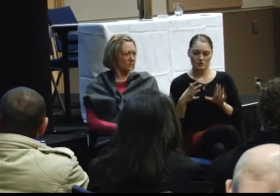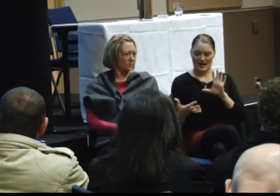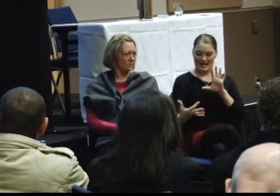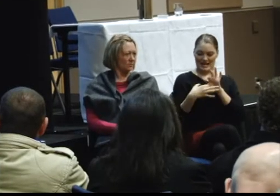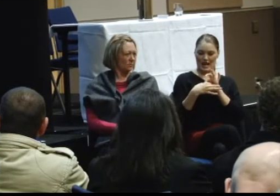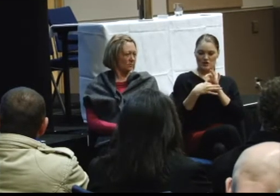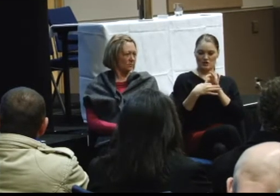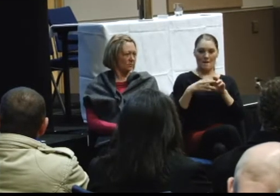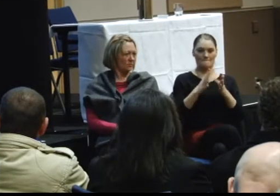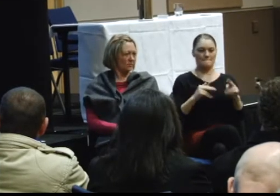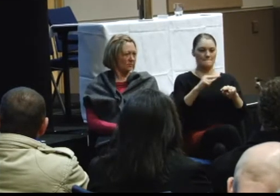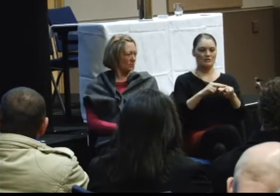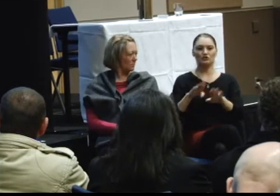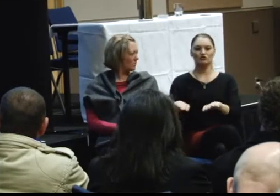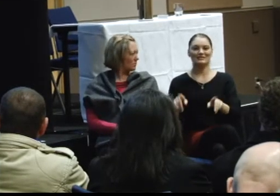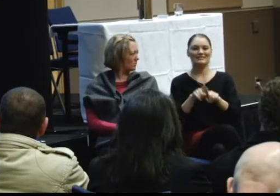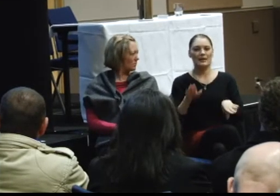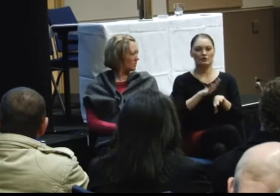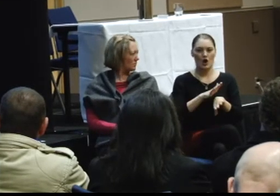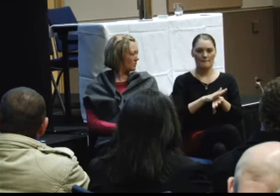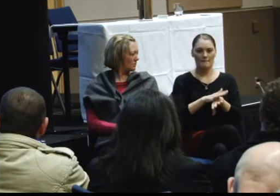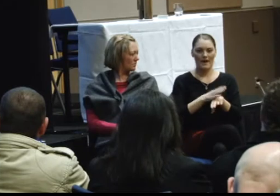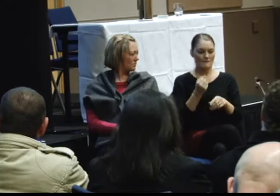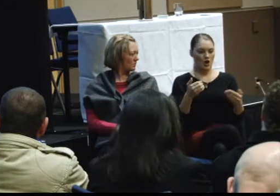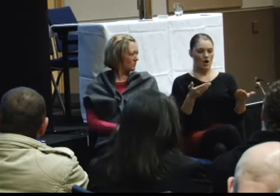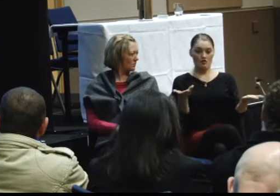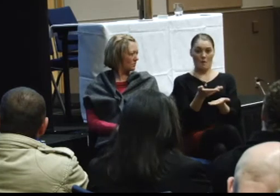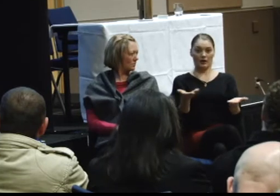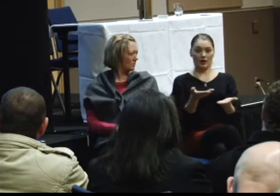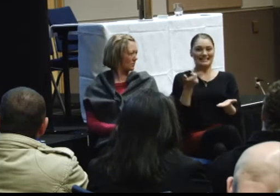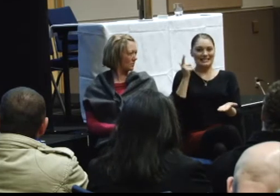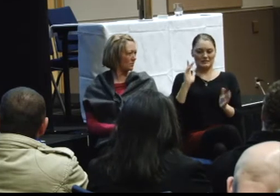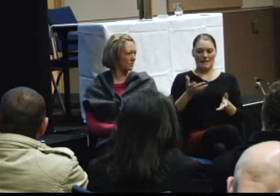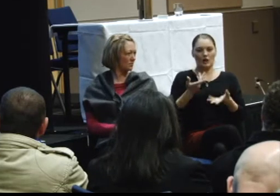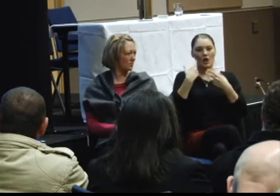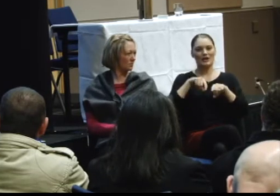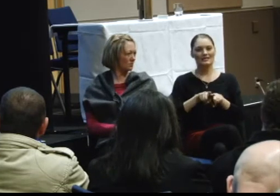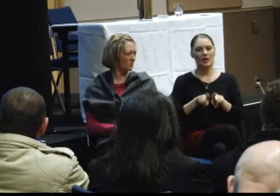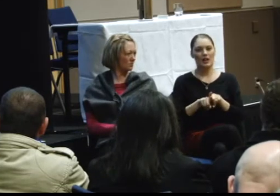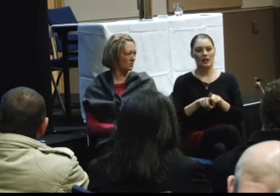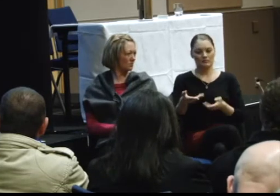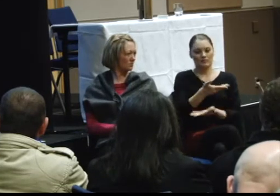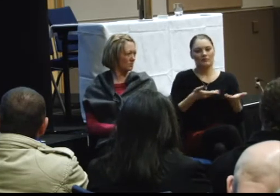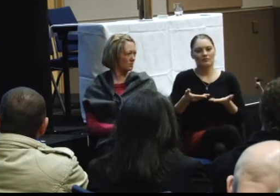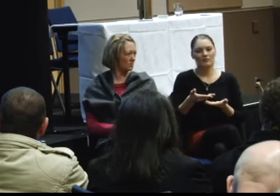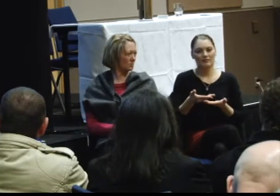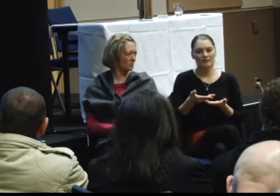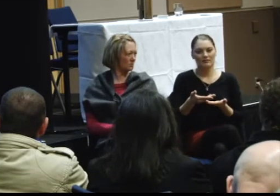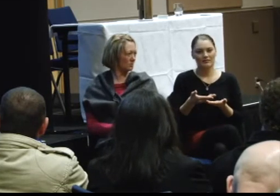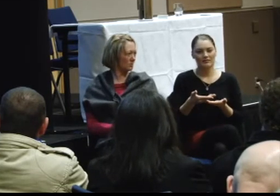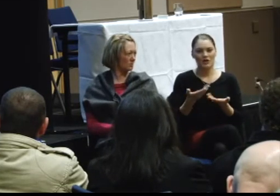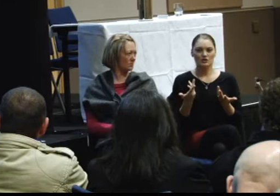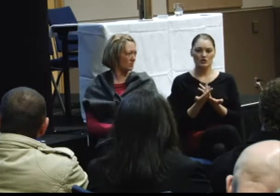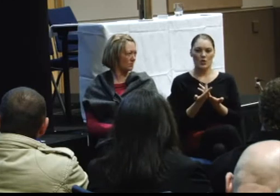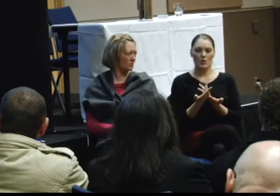both children and their parents at the same time in something that they have in common with the teachers who have to learn this stuff at the same time.